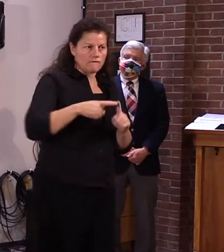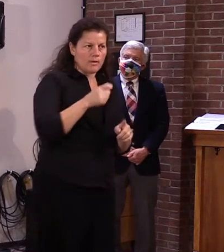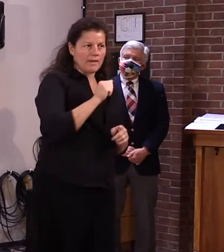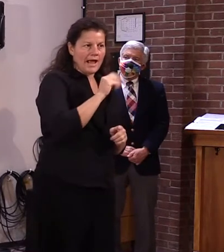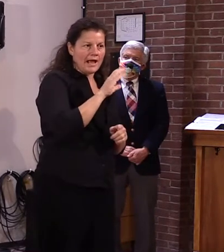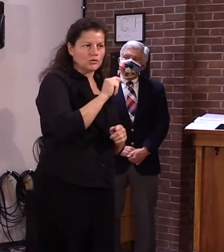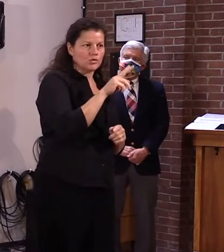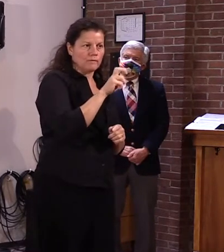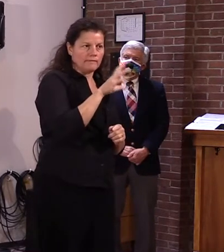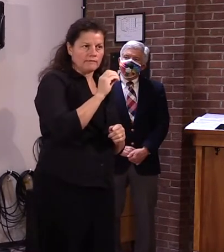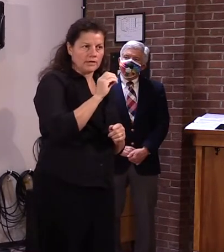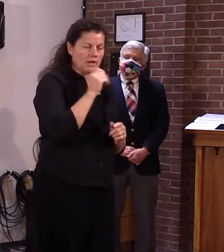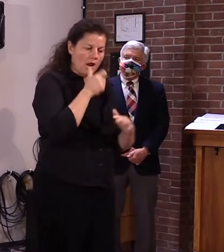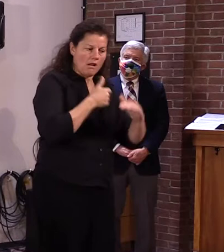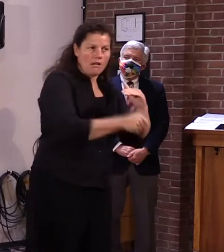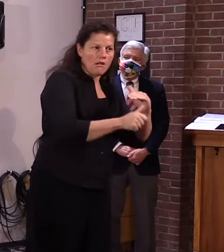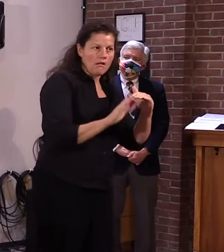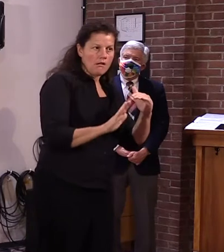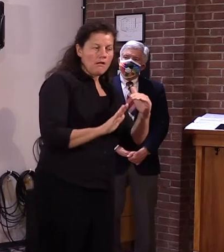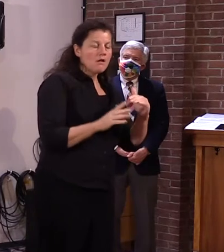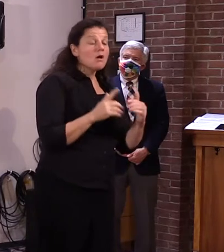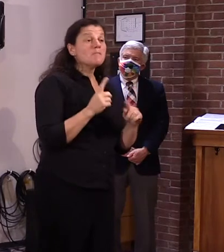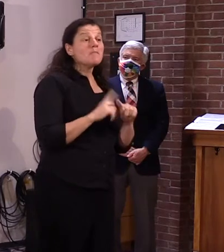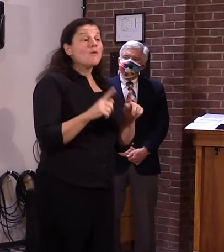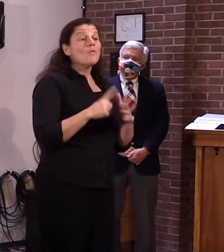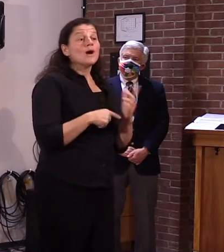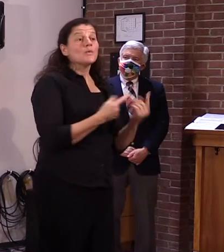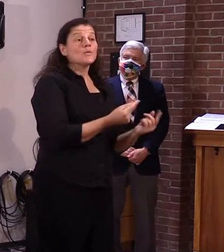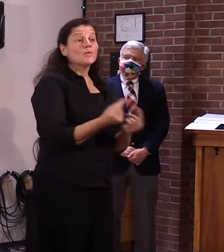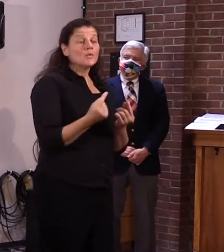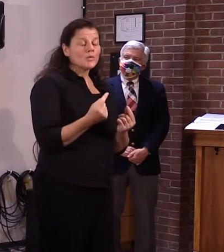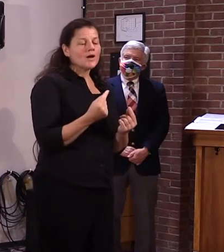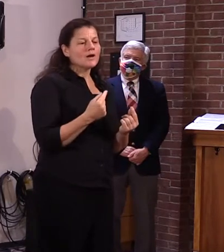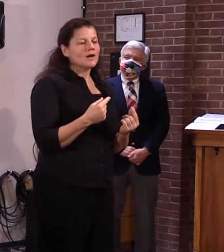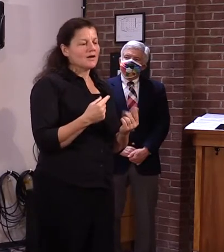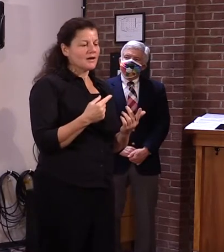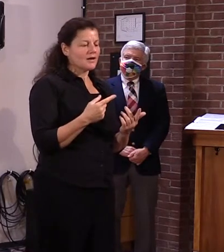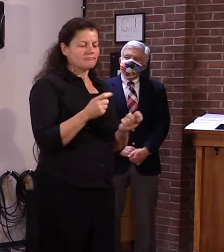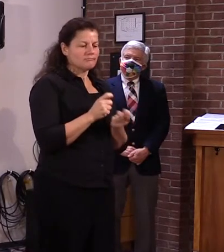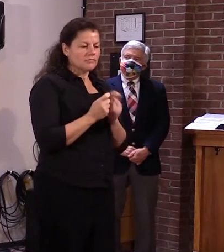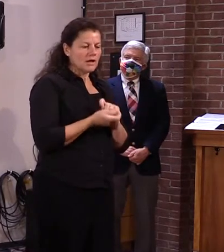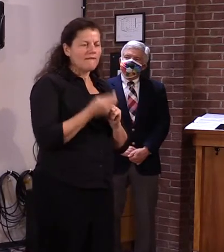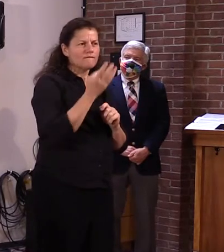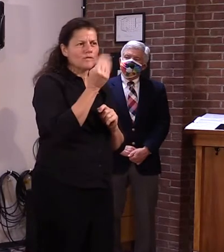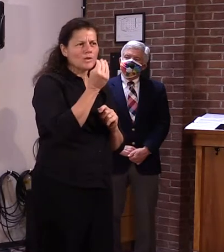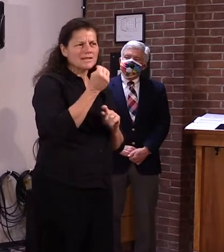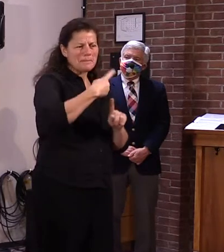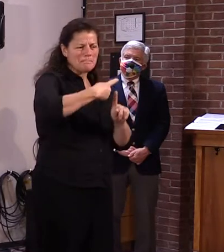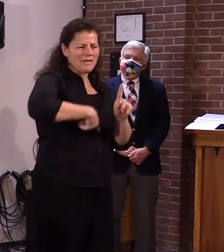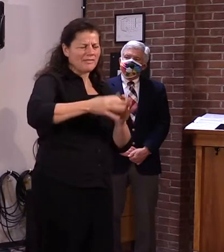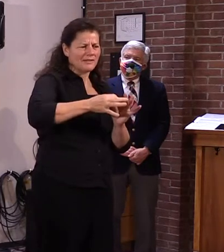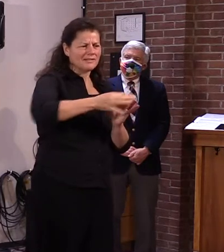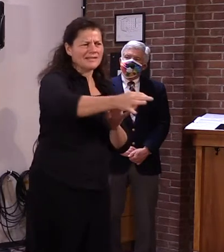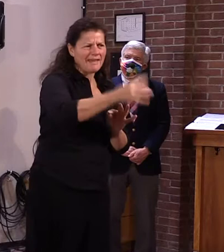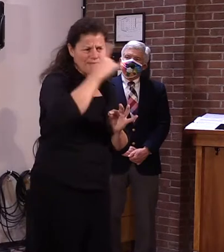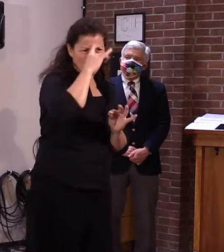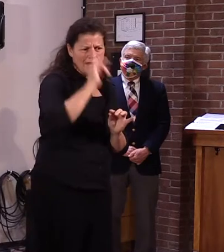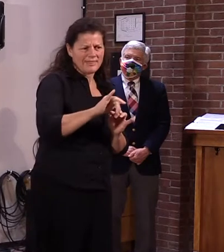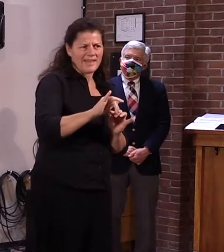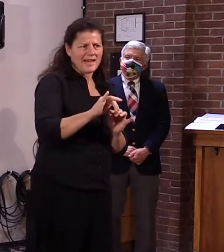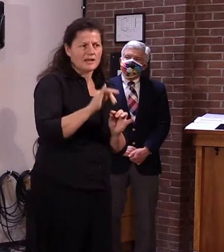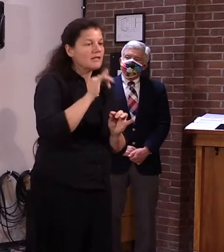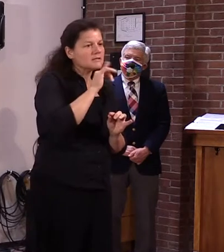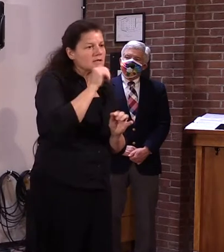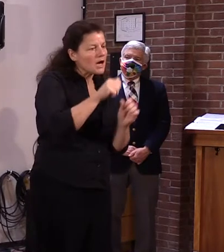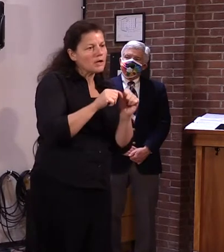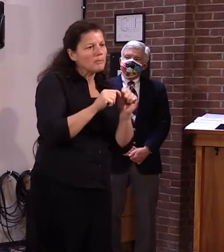What ended up happening was about a 14-month delay. There wasn't a permanent